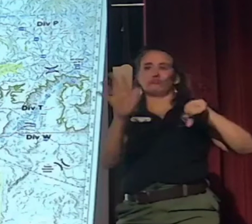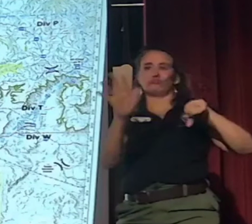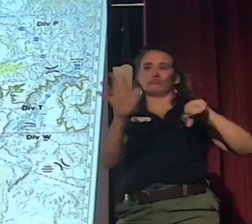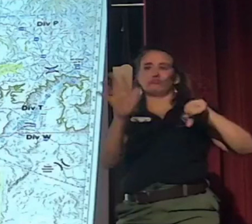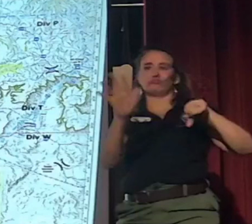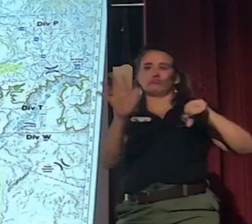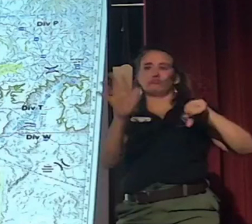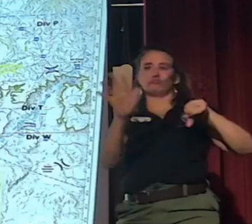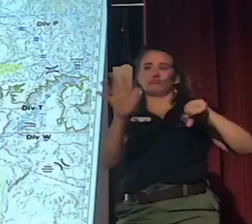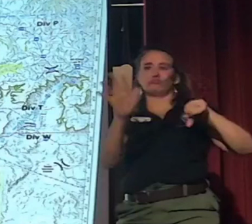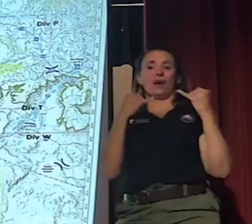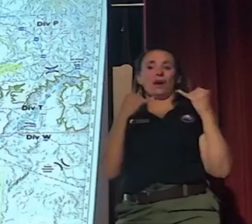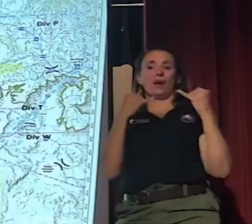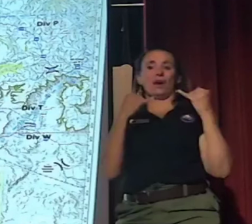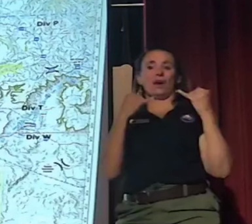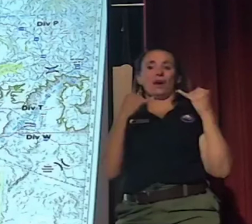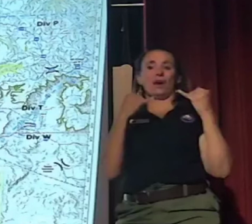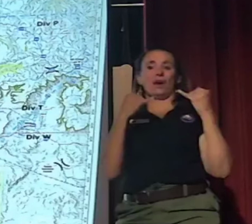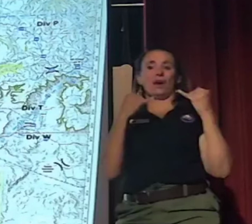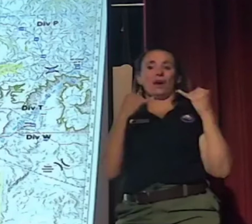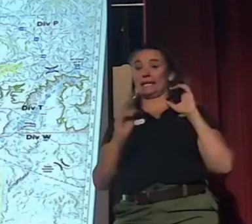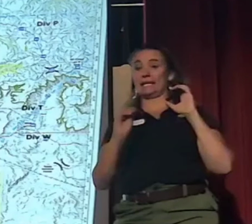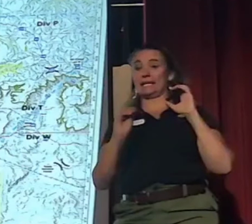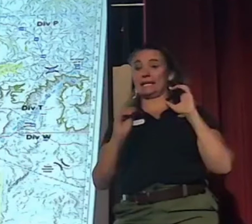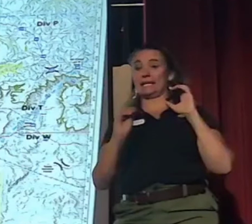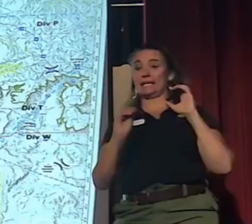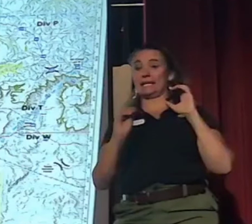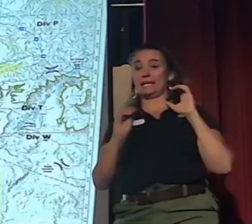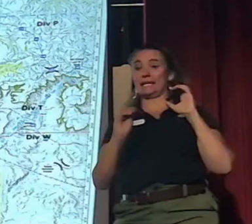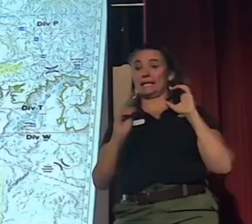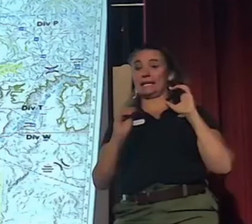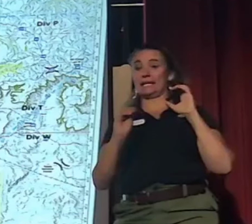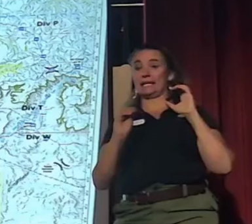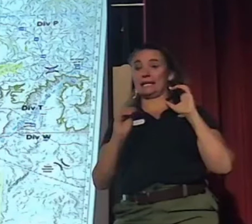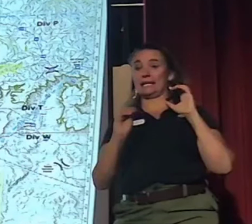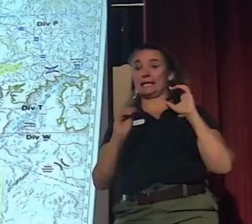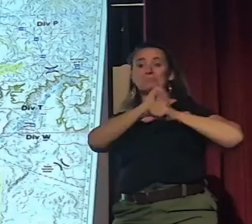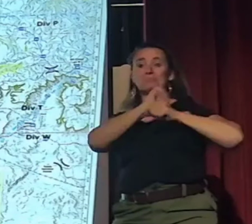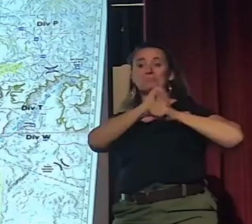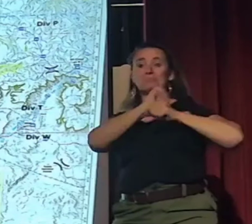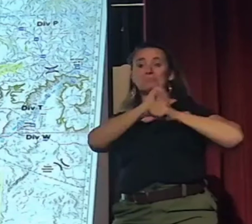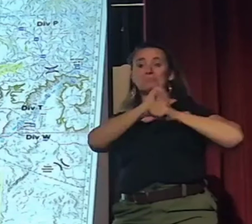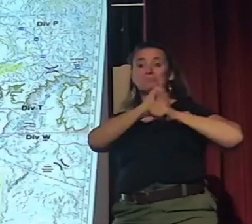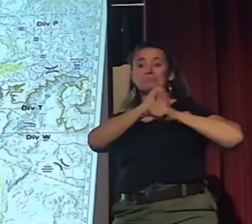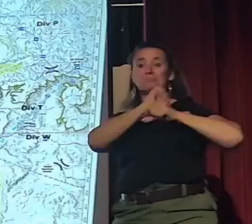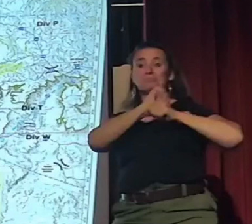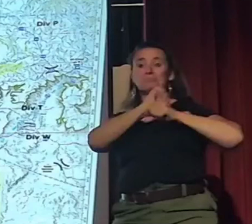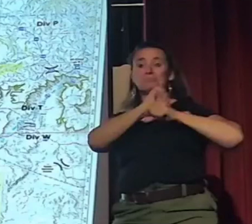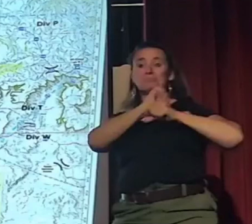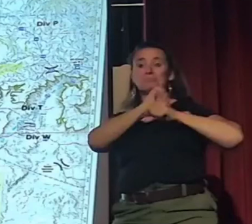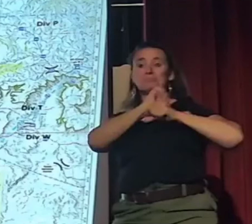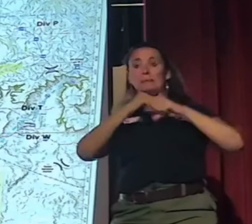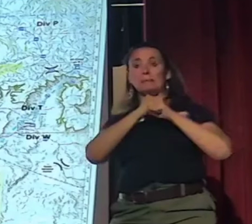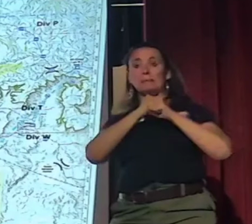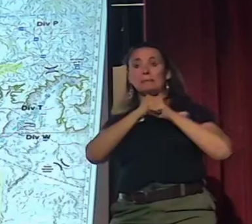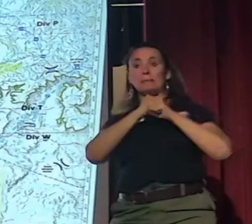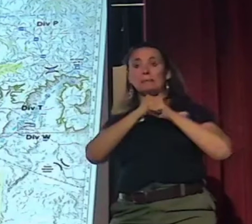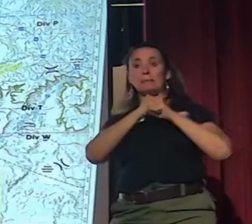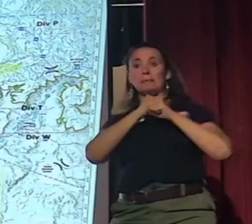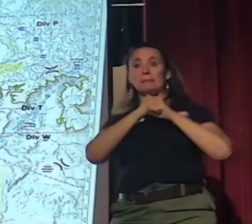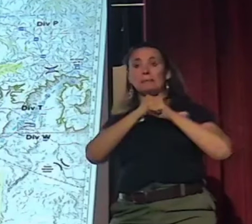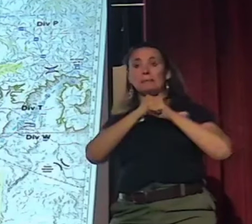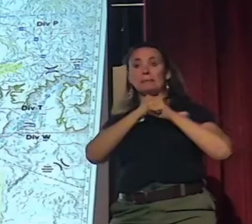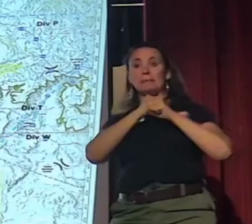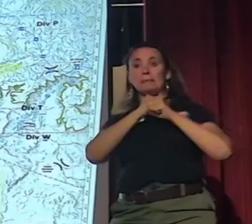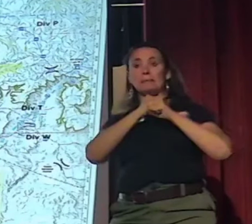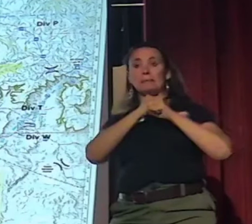0% containment. As we succeed in our efforts to extinguish the fire, create these firing operations around these control